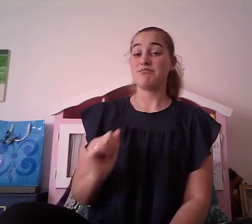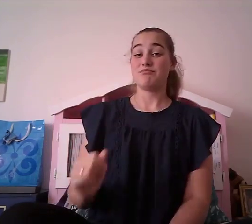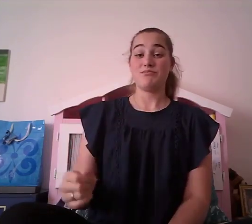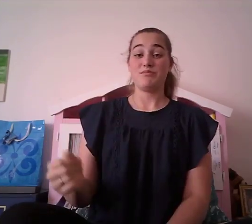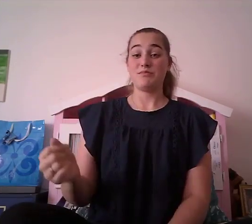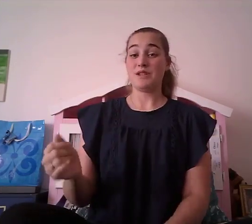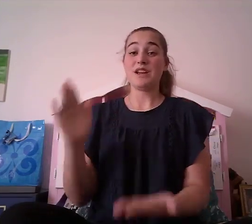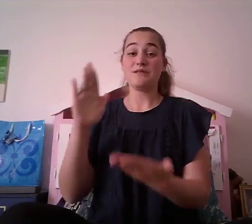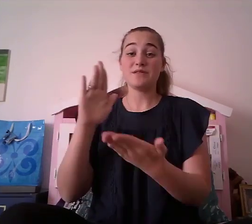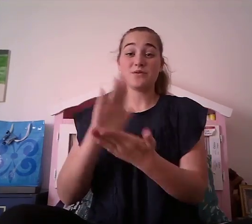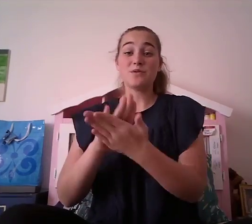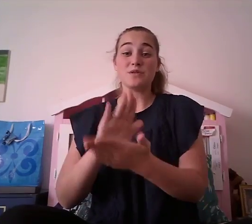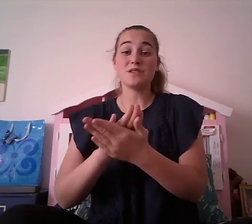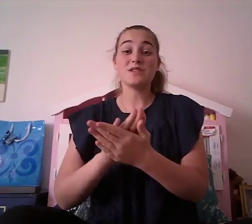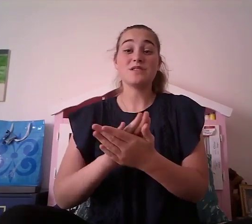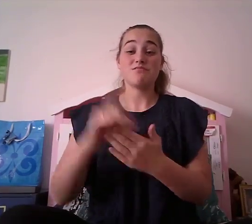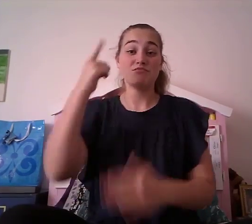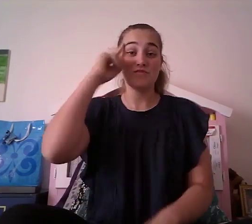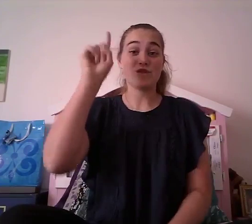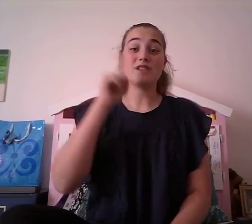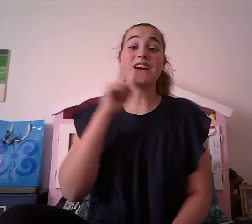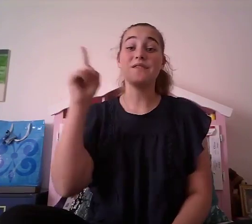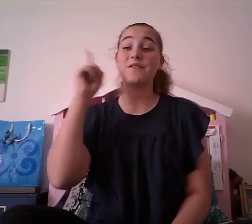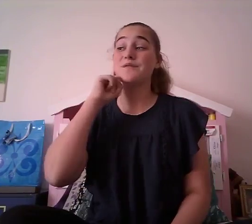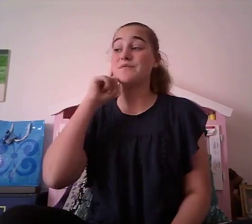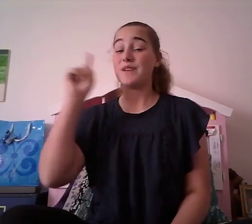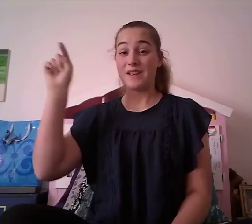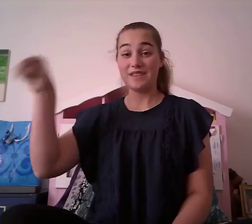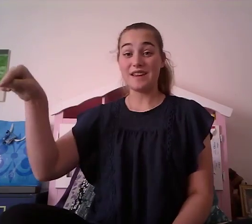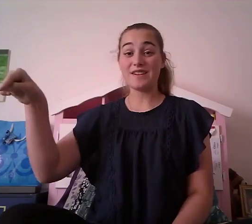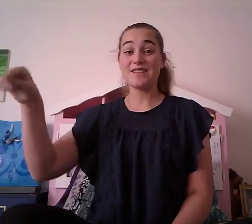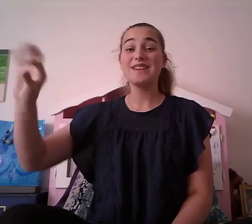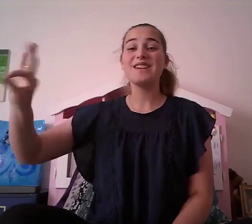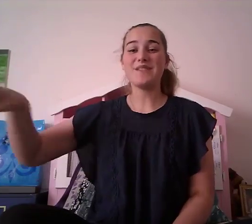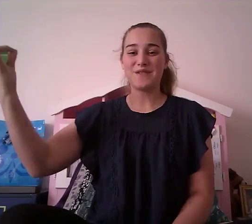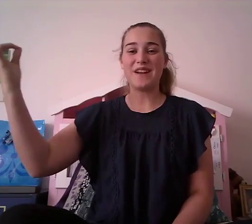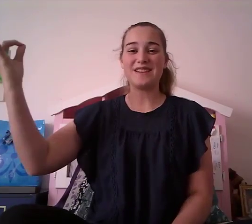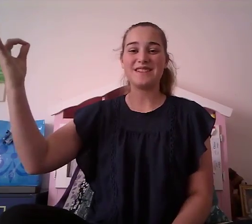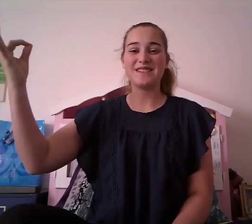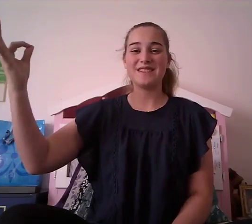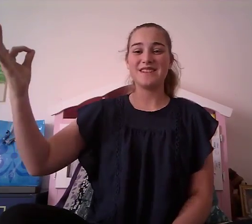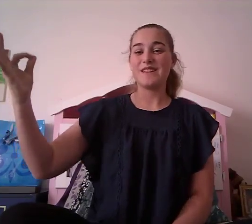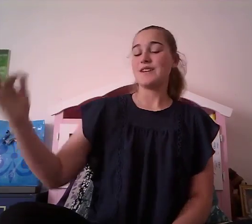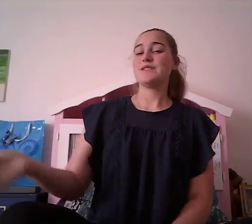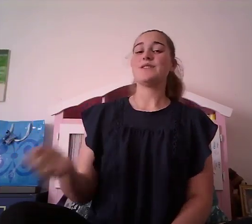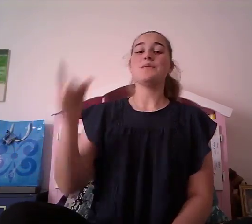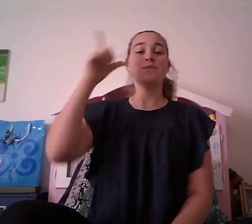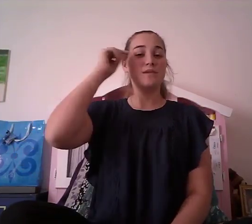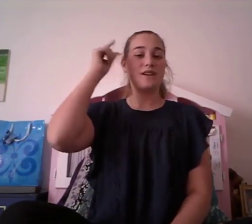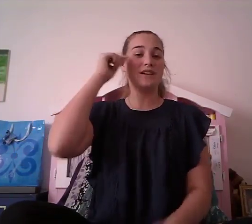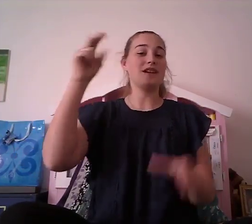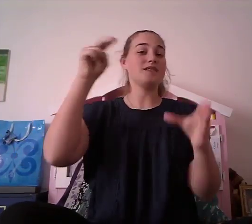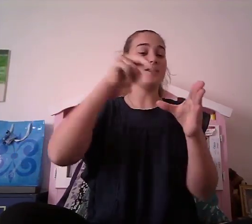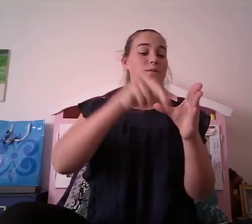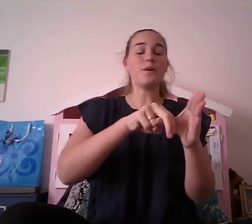they have schools for the deaf there in France. So Gallaudet gets on a